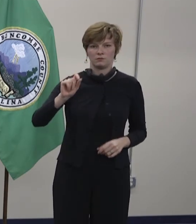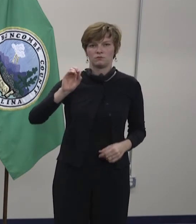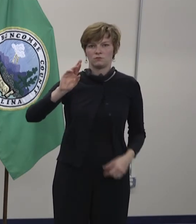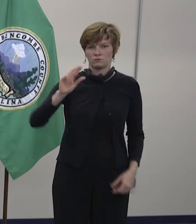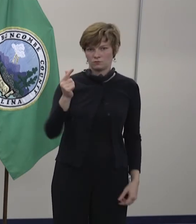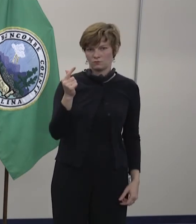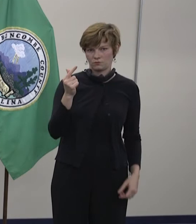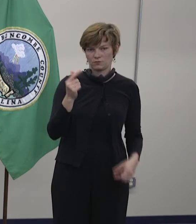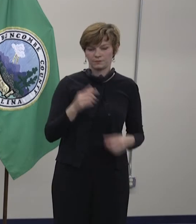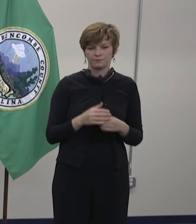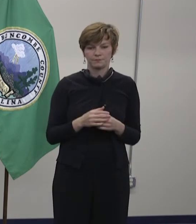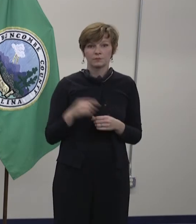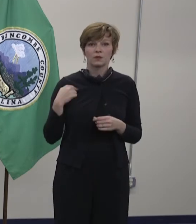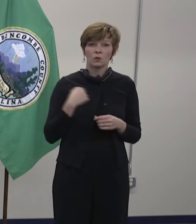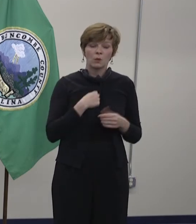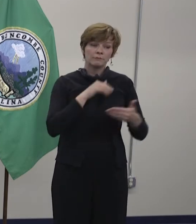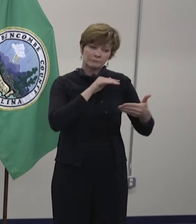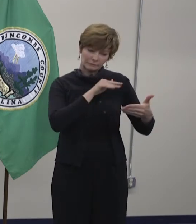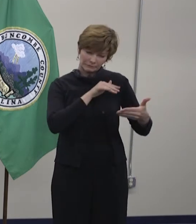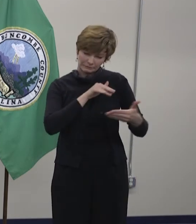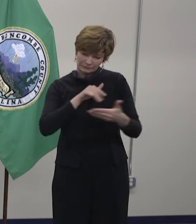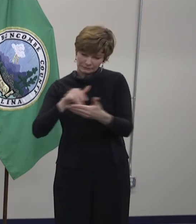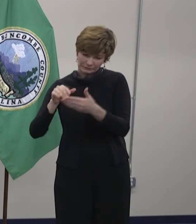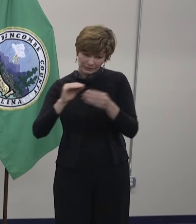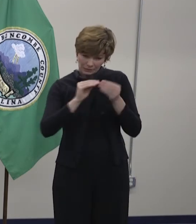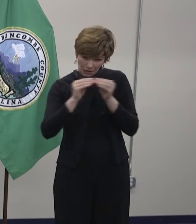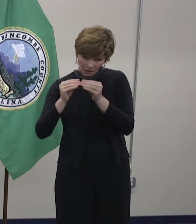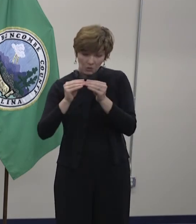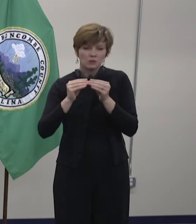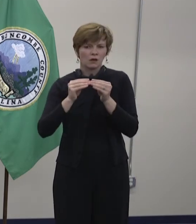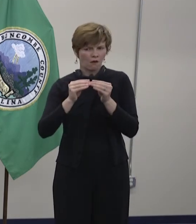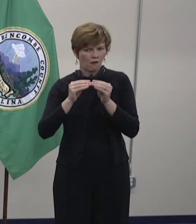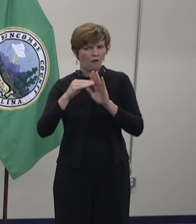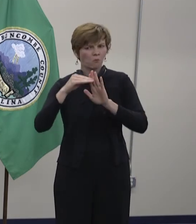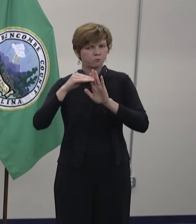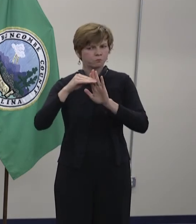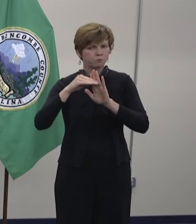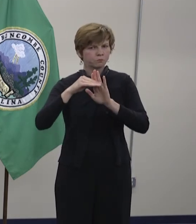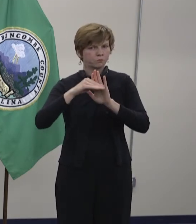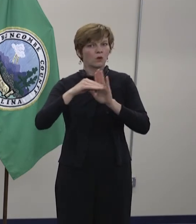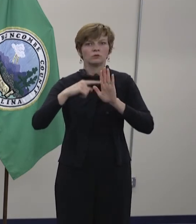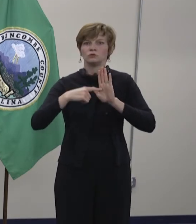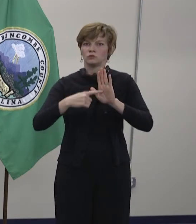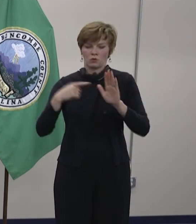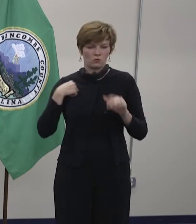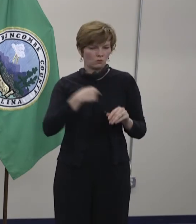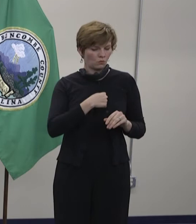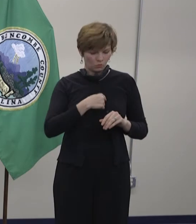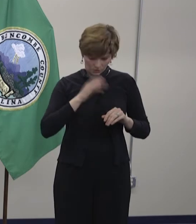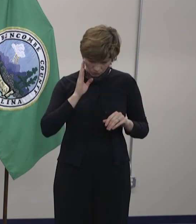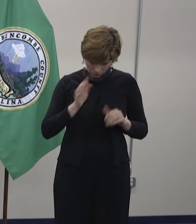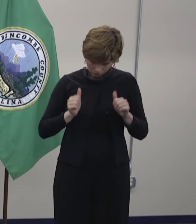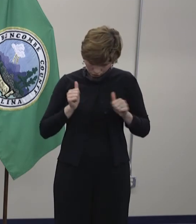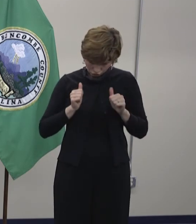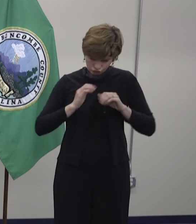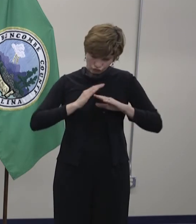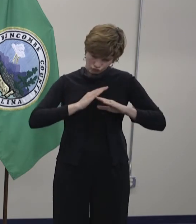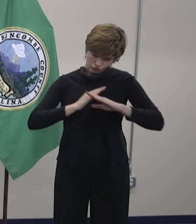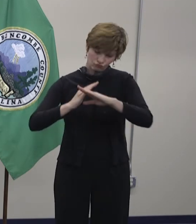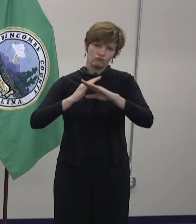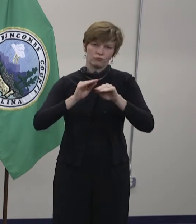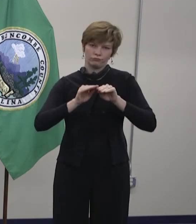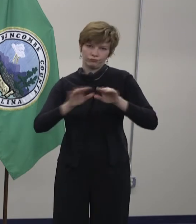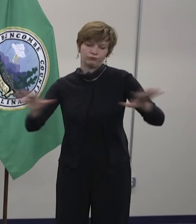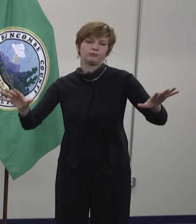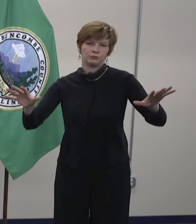Our metrics are showing signs that Buncombe County is committed to stopping the spread of COVID-19. This